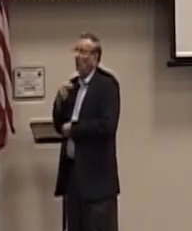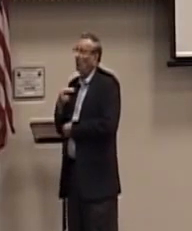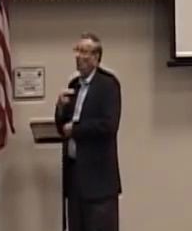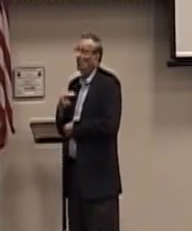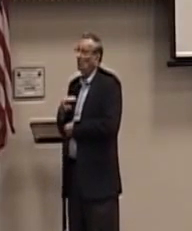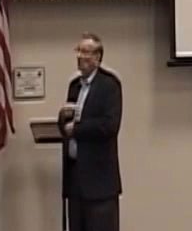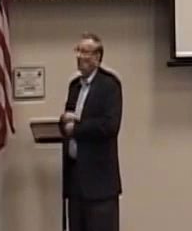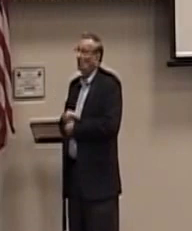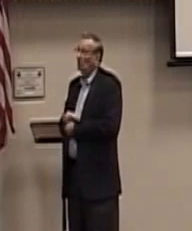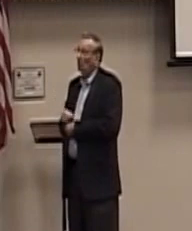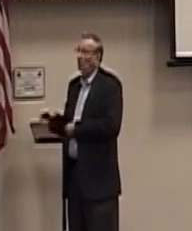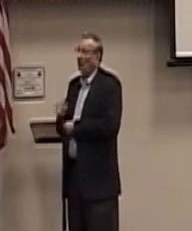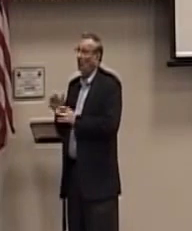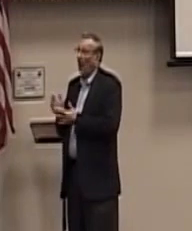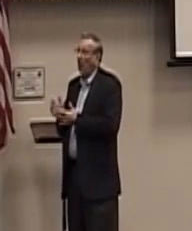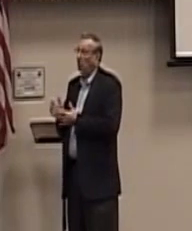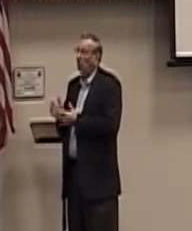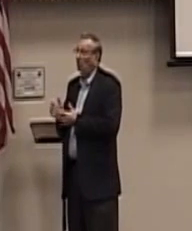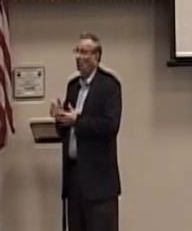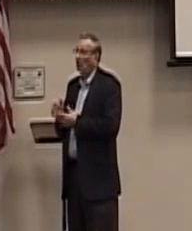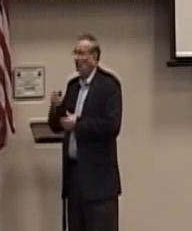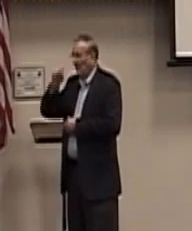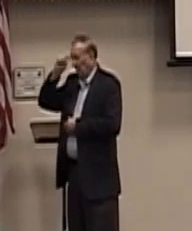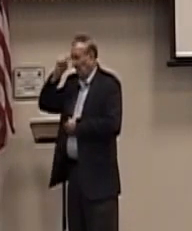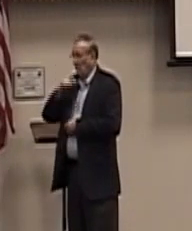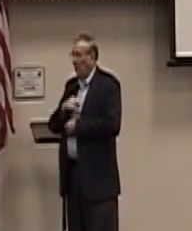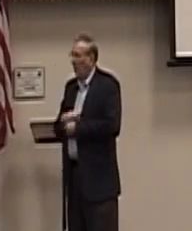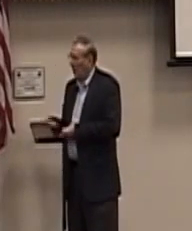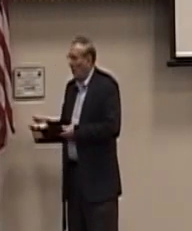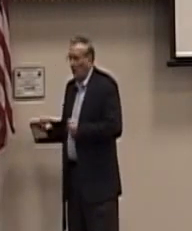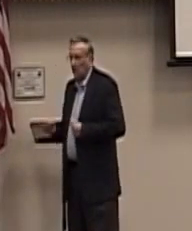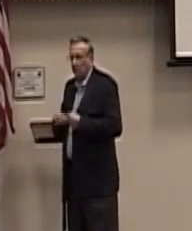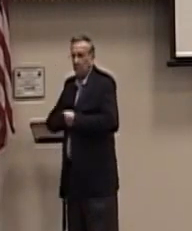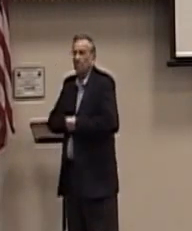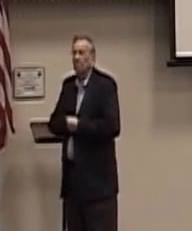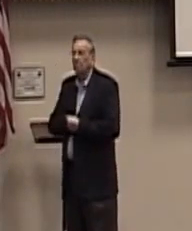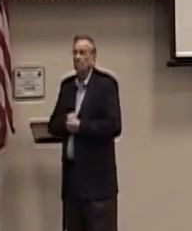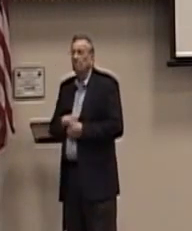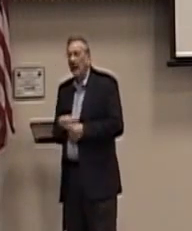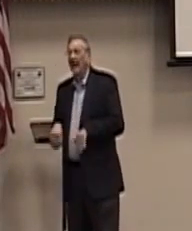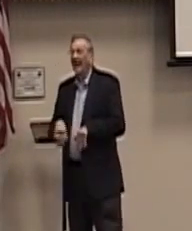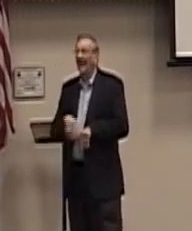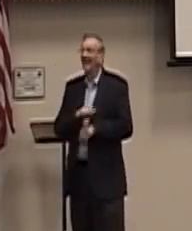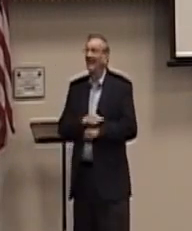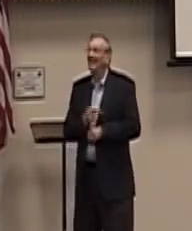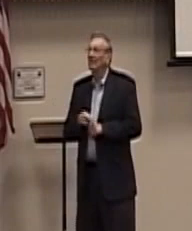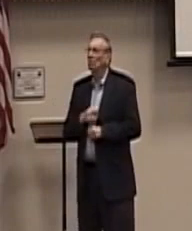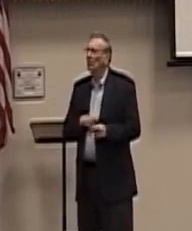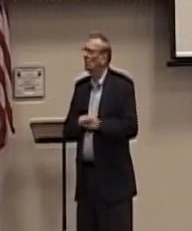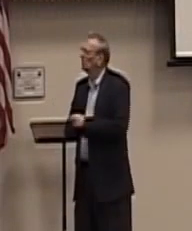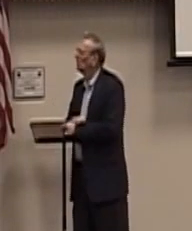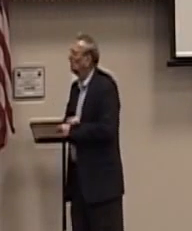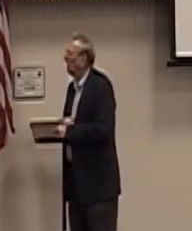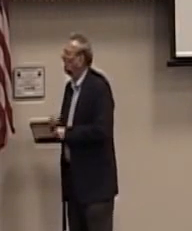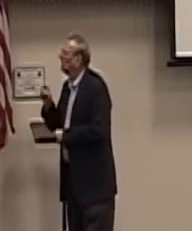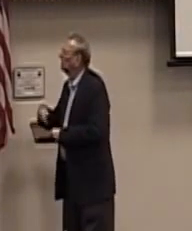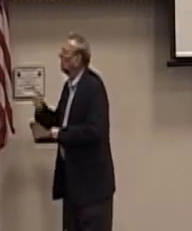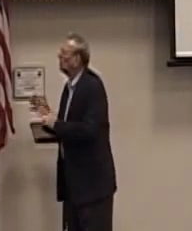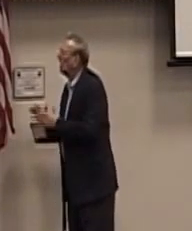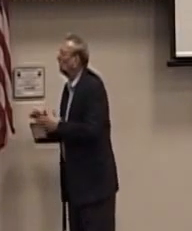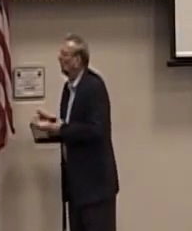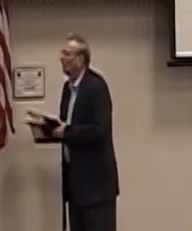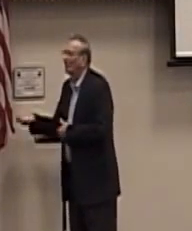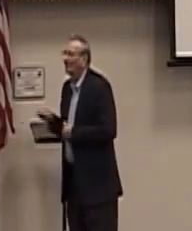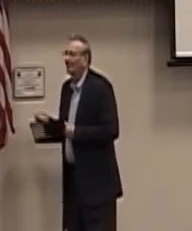lightly take a Bible in Egypt. They'll take it at risk and they'll hide it and they'll leave, and sometimes they'll come back and they'll ask for another one. And in